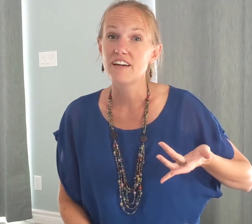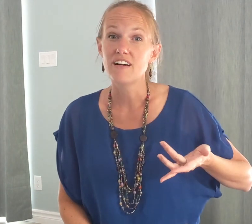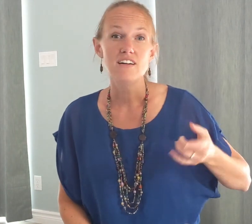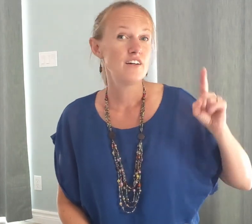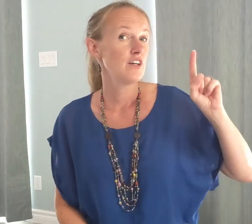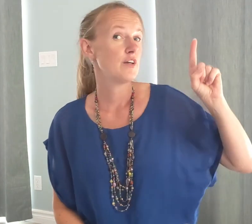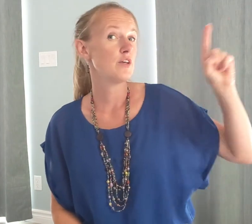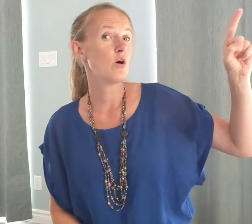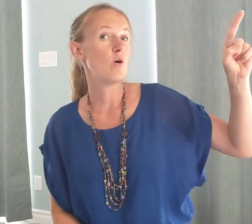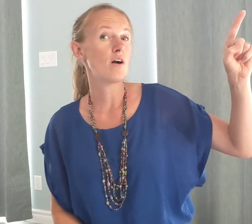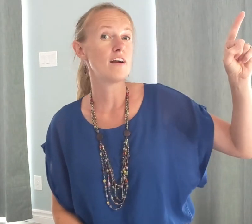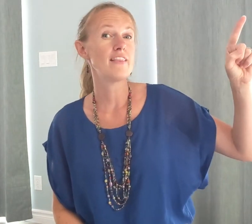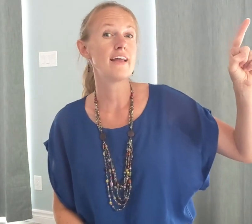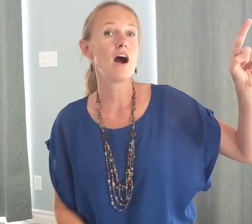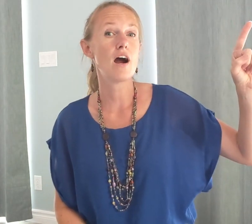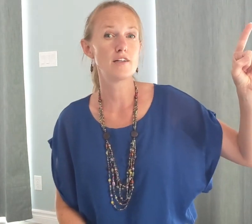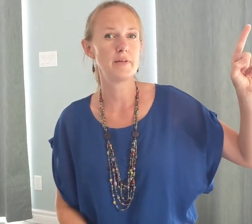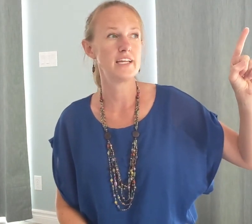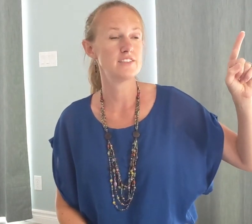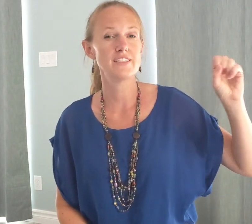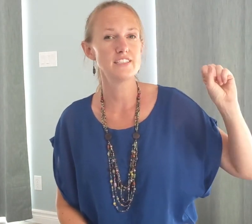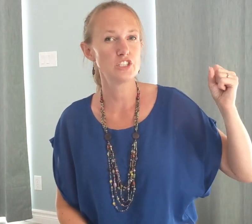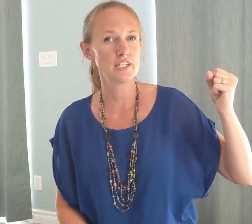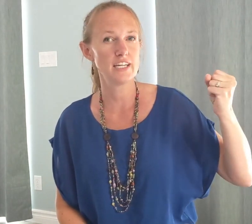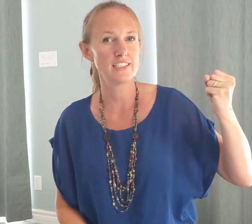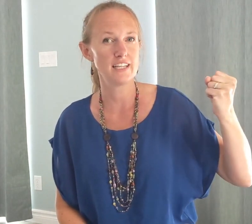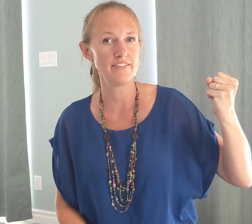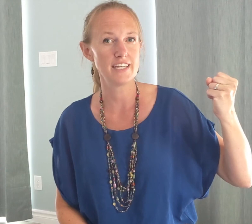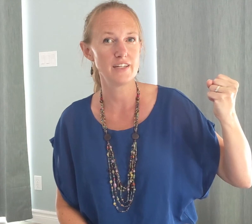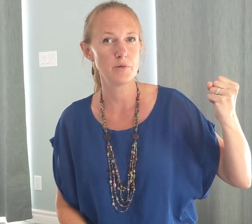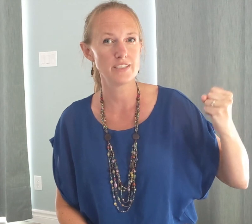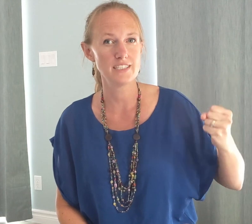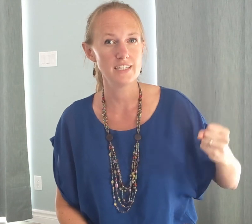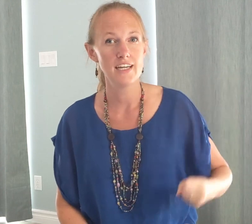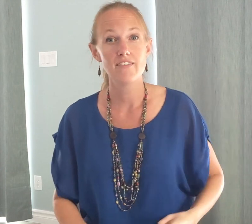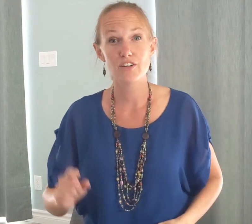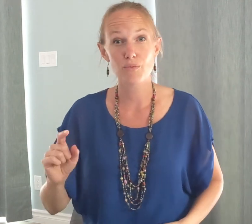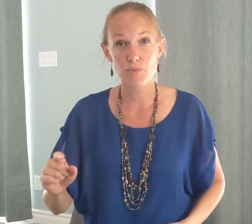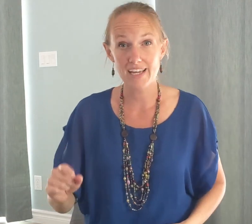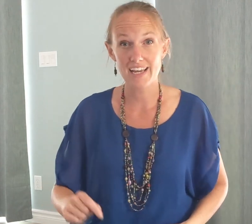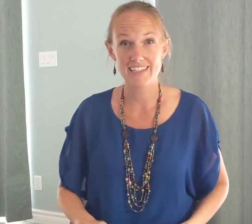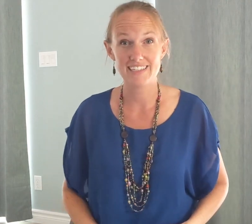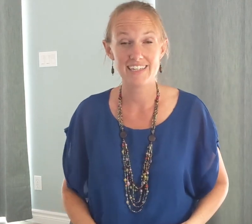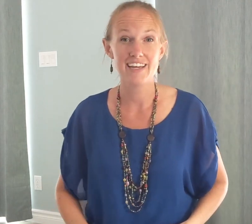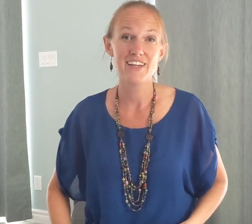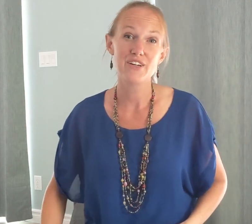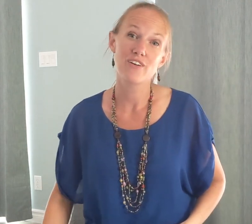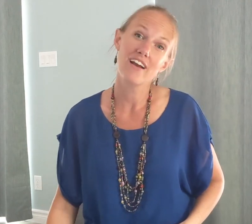Feel your, and then heartbeat. So this is tricky as a left-handed person. If you're right-handed, you're going